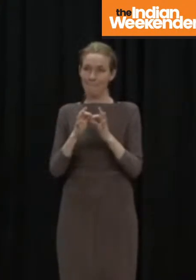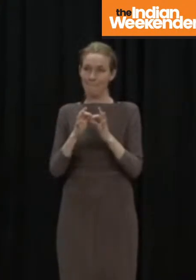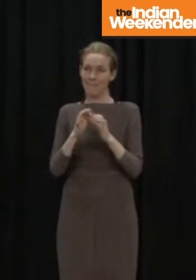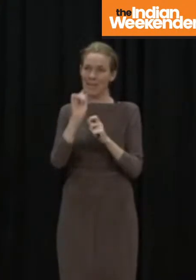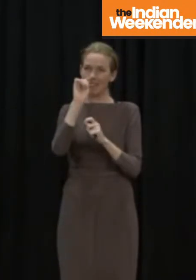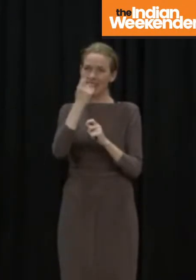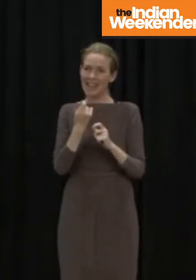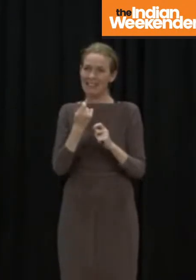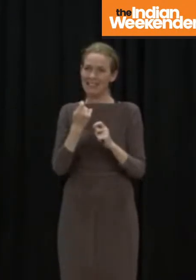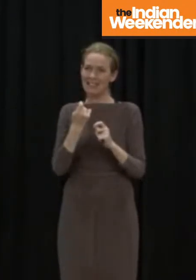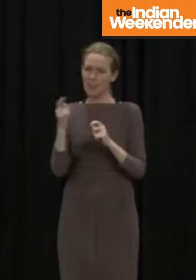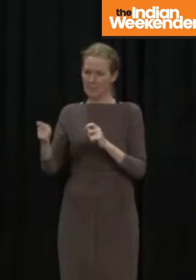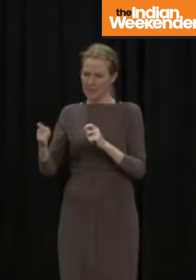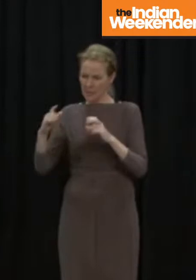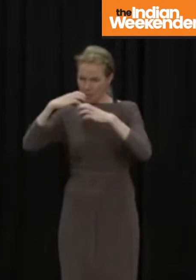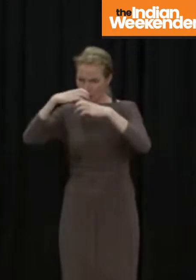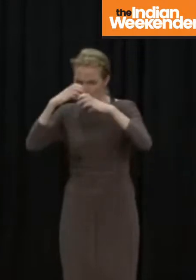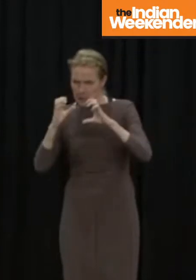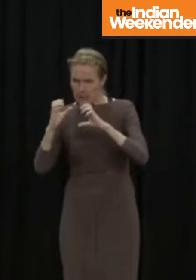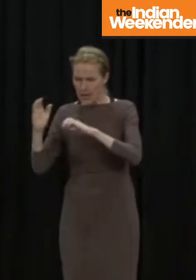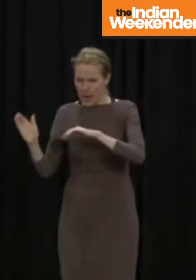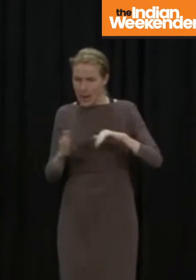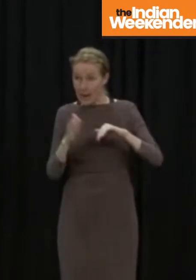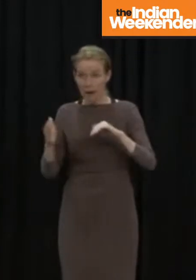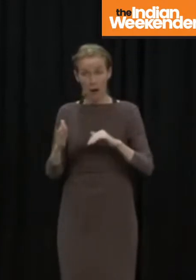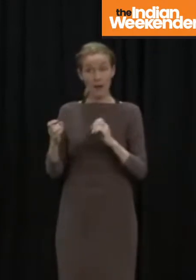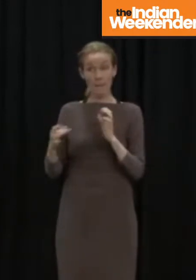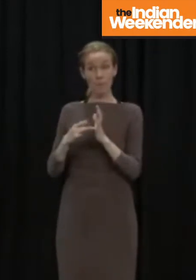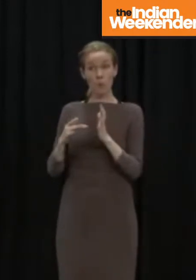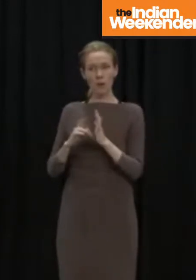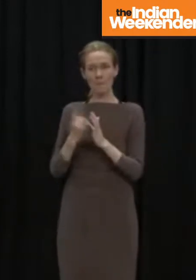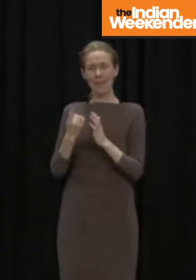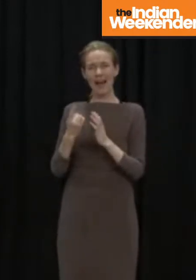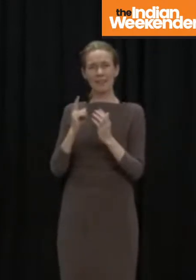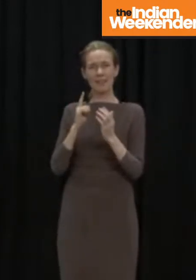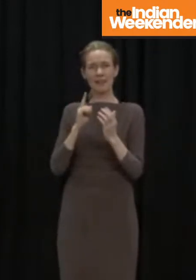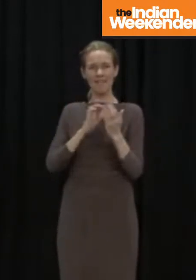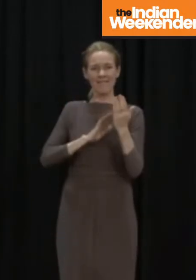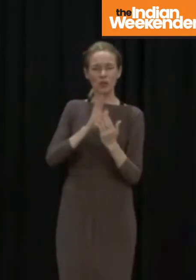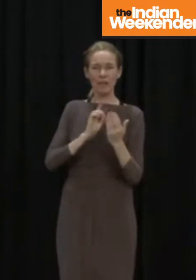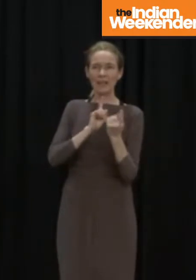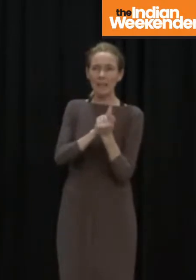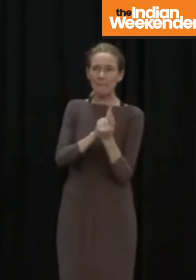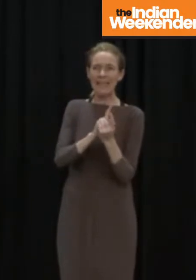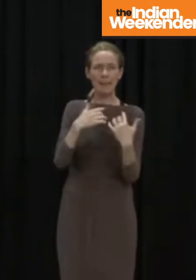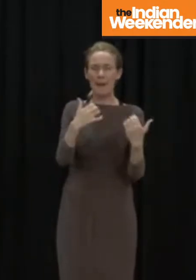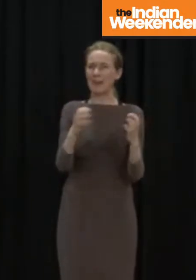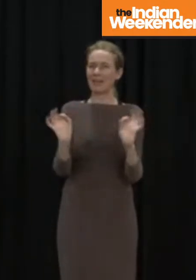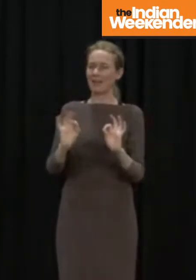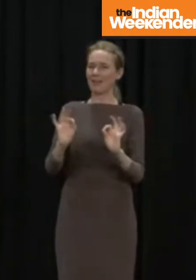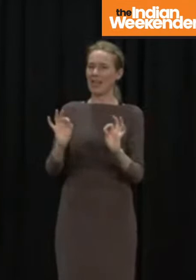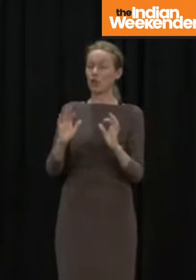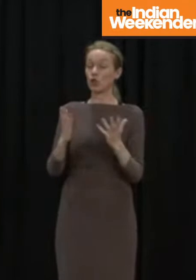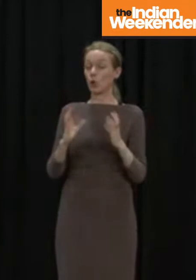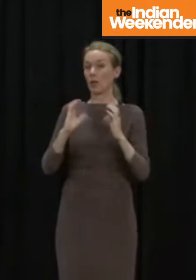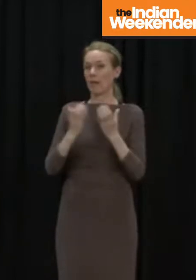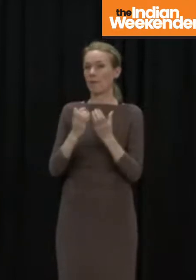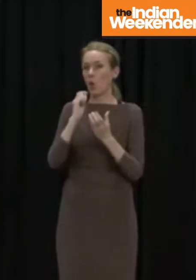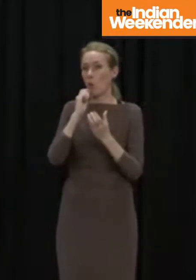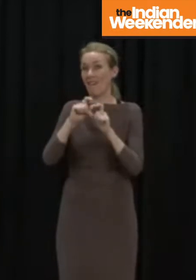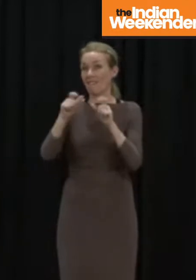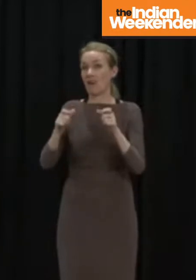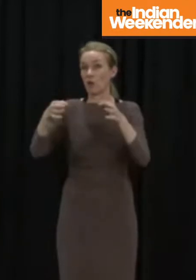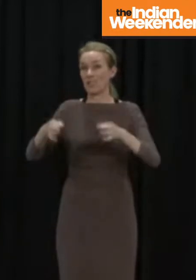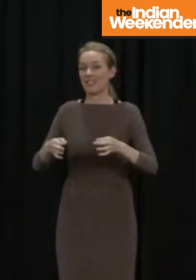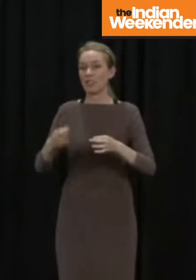are actually pretty critical to the overall functioning of the health system? So Cabinet will make the decision about exactly where those kind of lines get drawn on